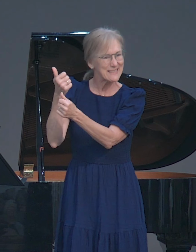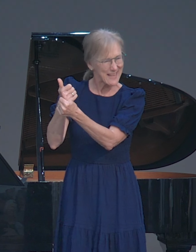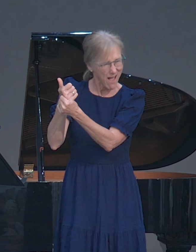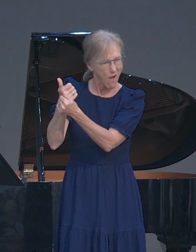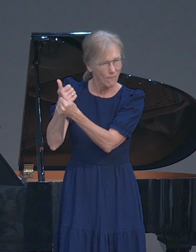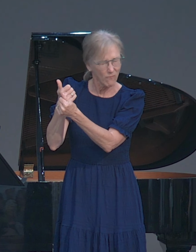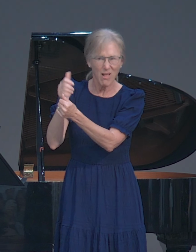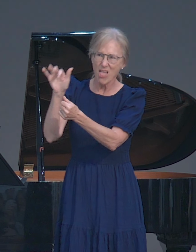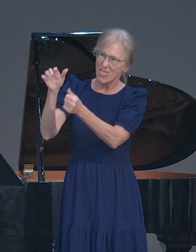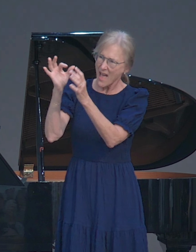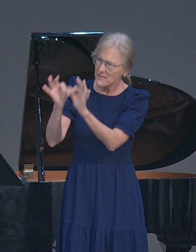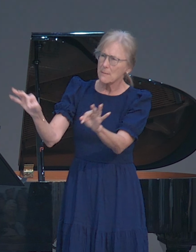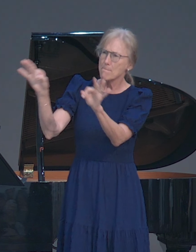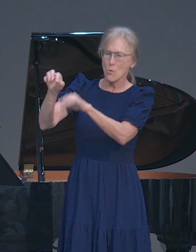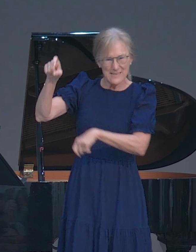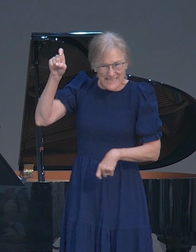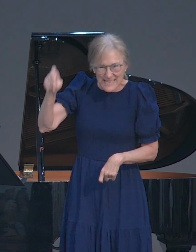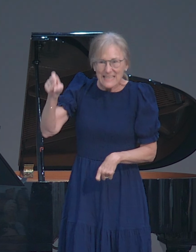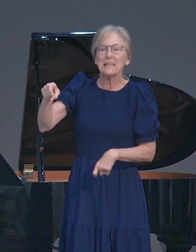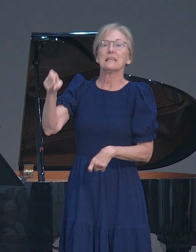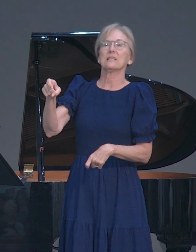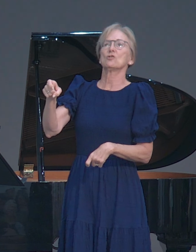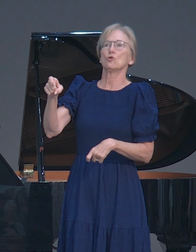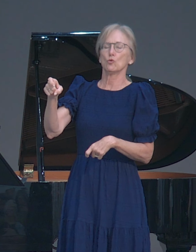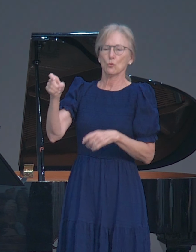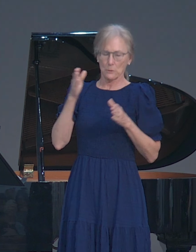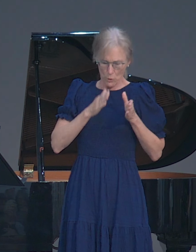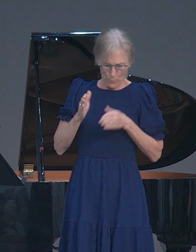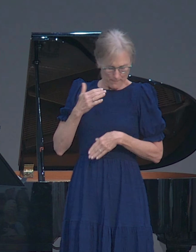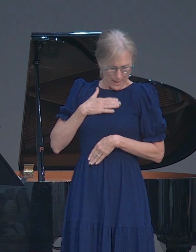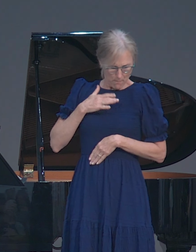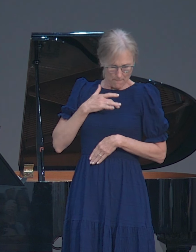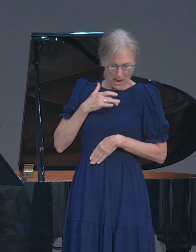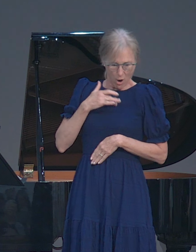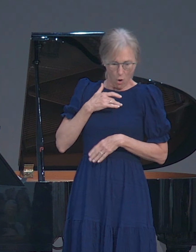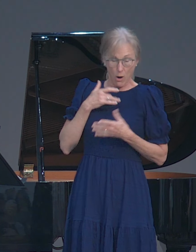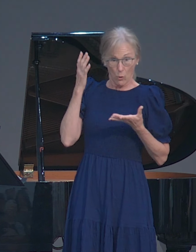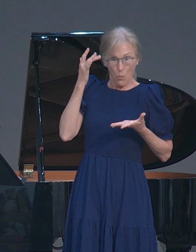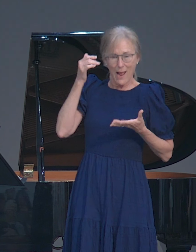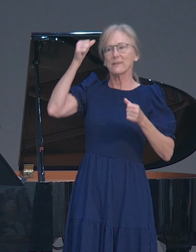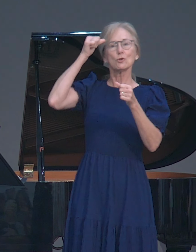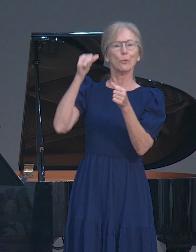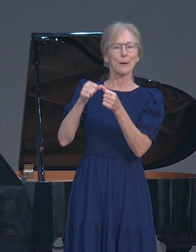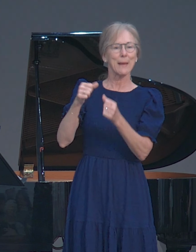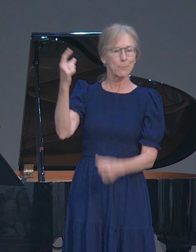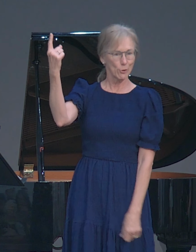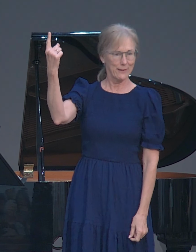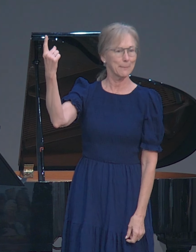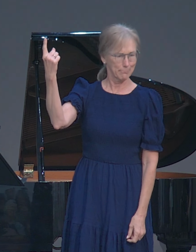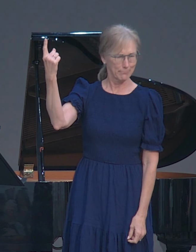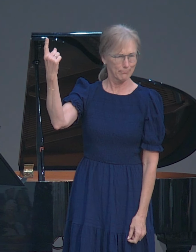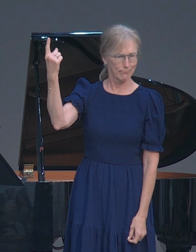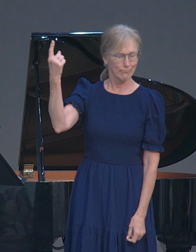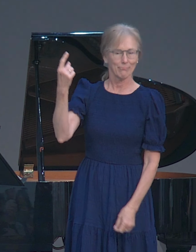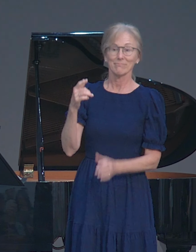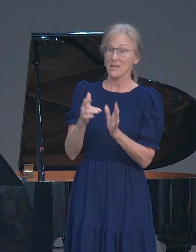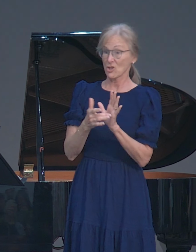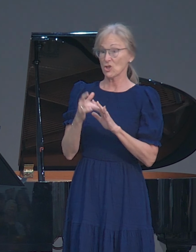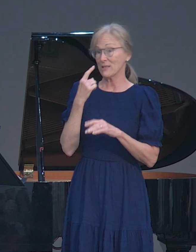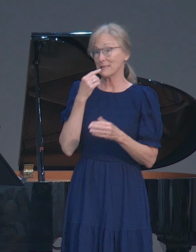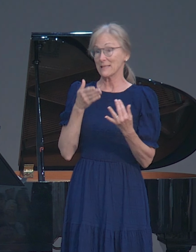an essential preparation to do what Jesus talks about in at the very end of Isaiah. What did Jesus say through the